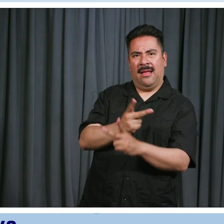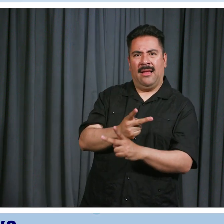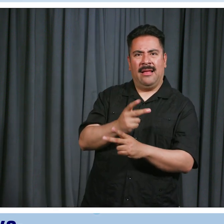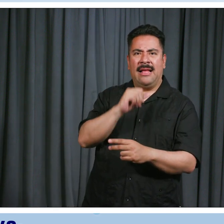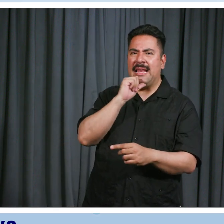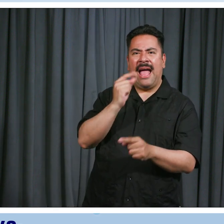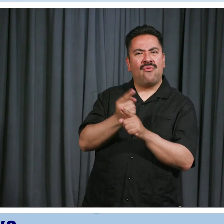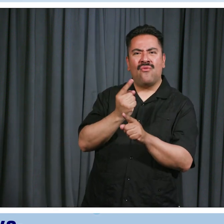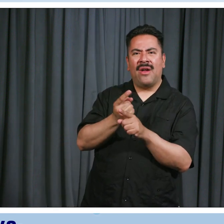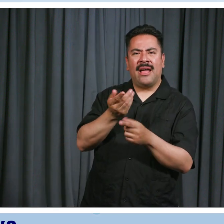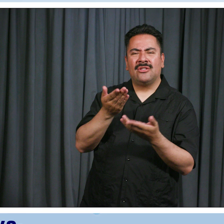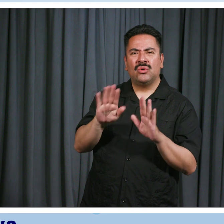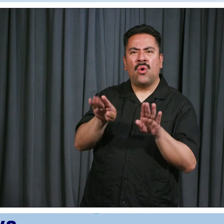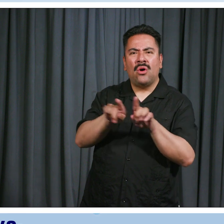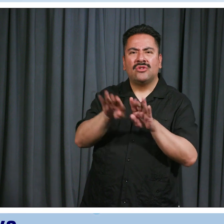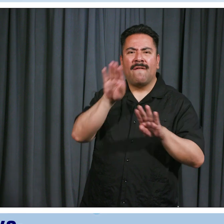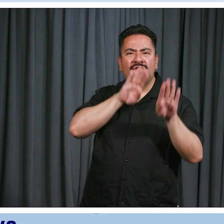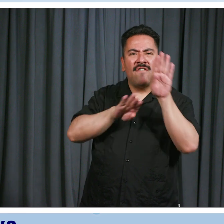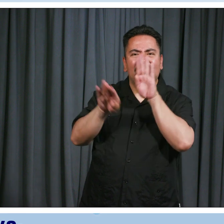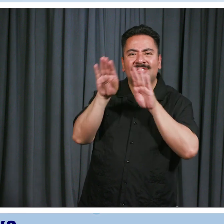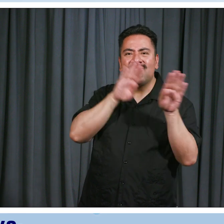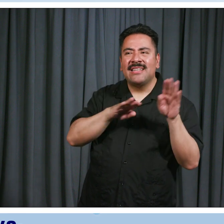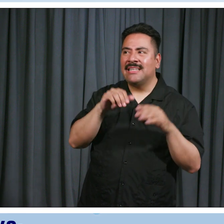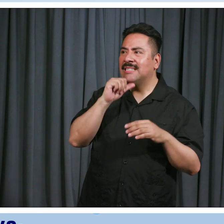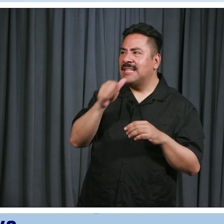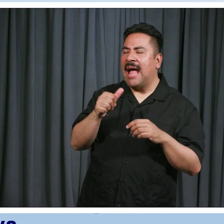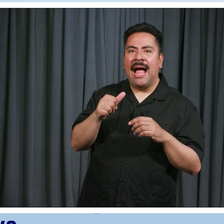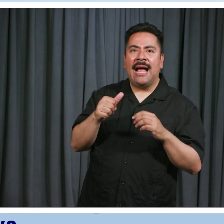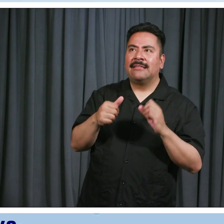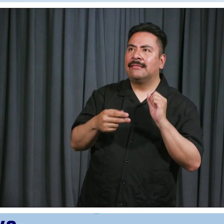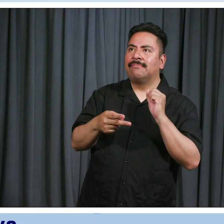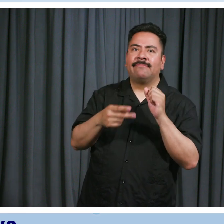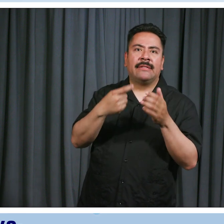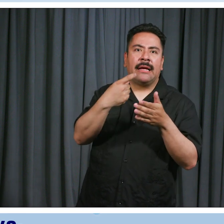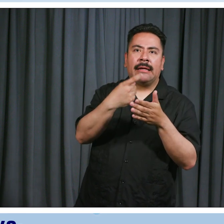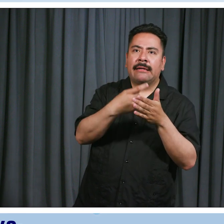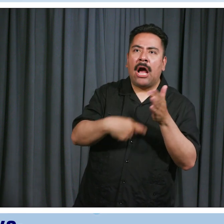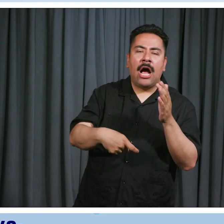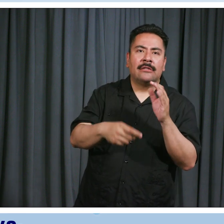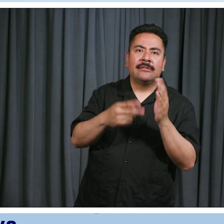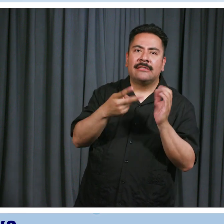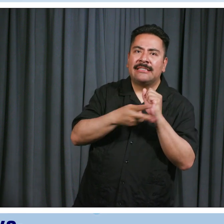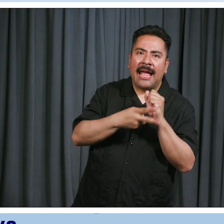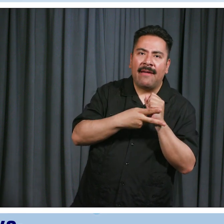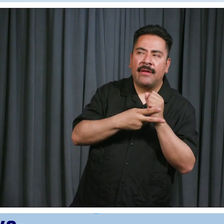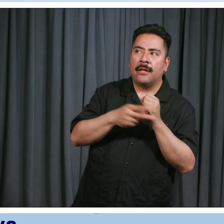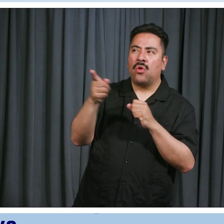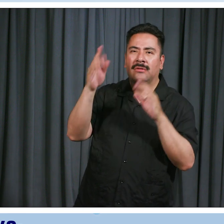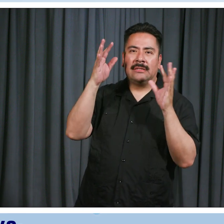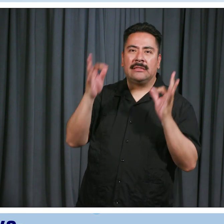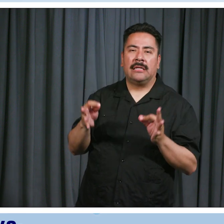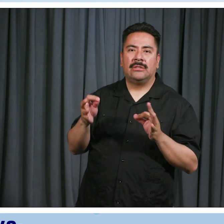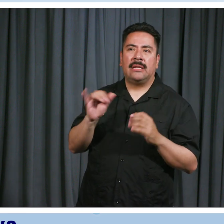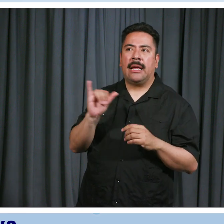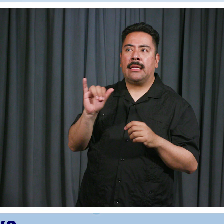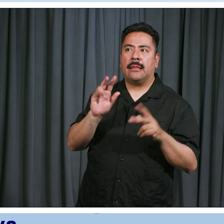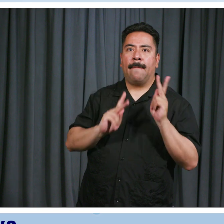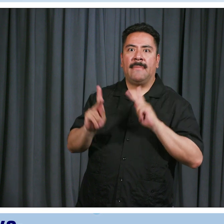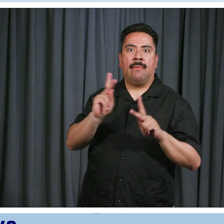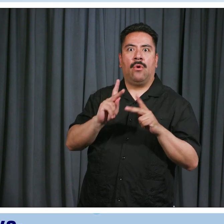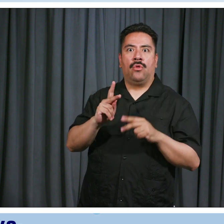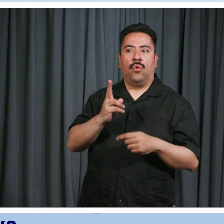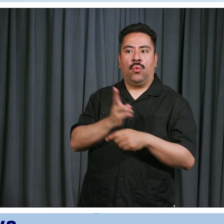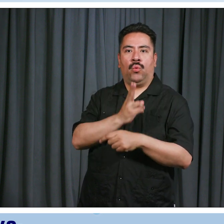also frustrating. It's not cost savings. It behaves as though these decisions behave as though the people who are